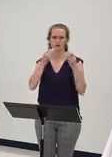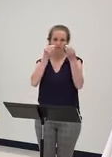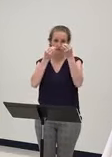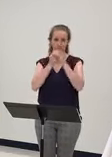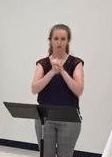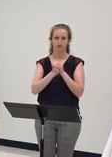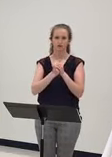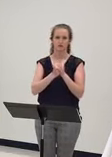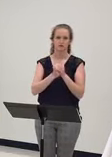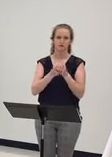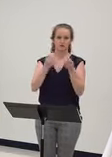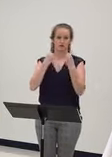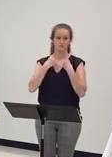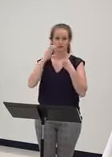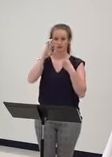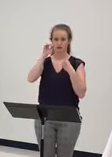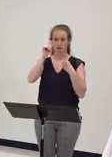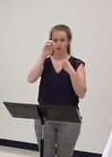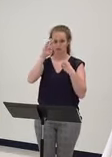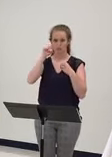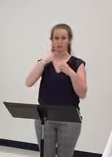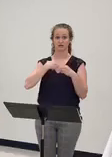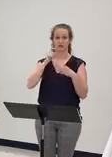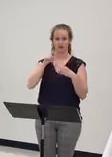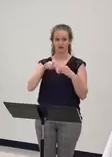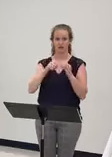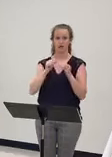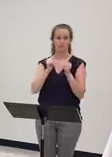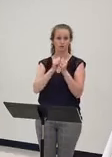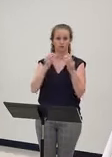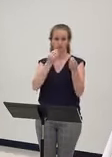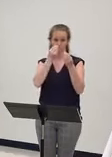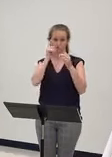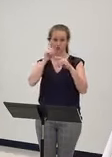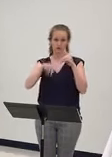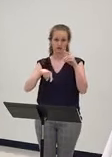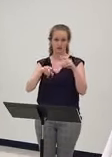which I need to operate my body. Without food, we cannot operate.